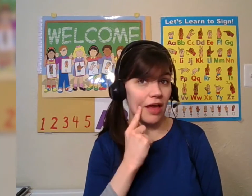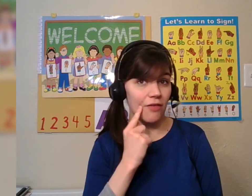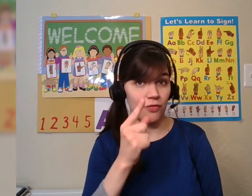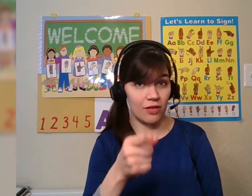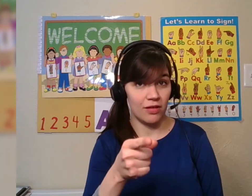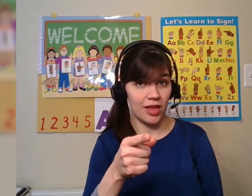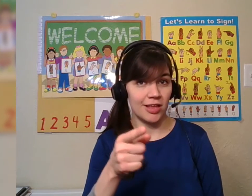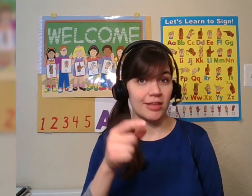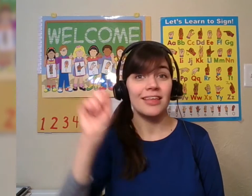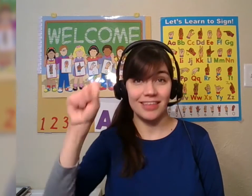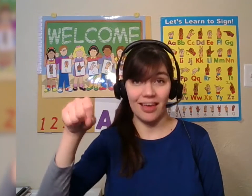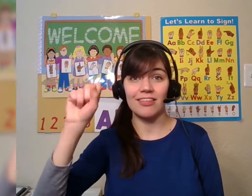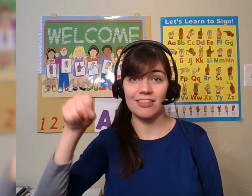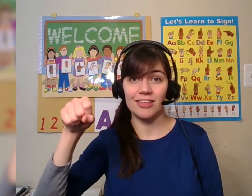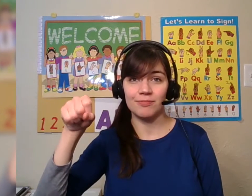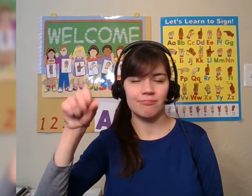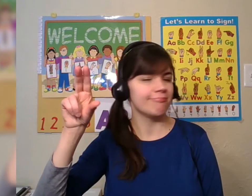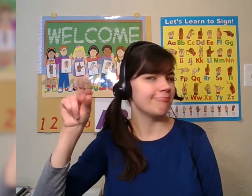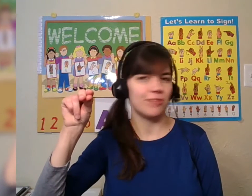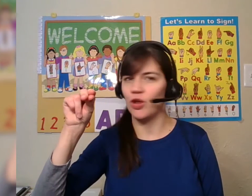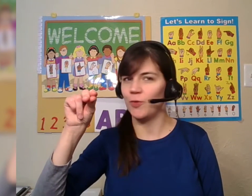deaf? Yes. No.